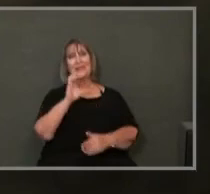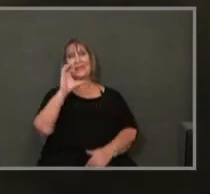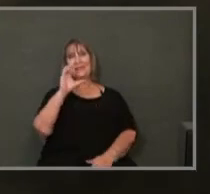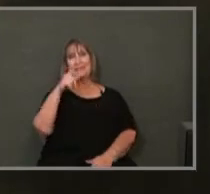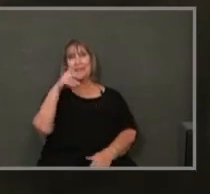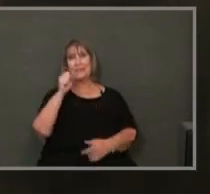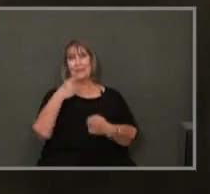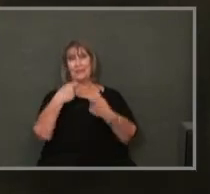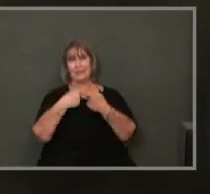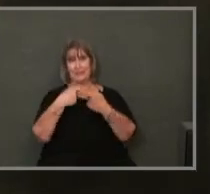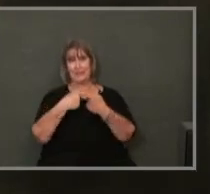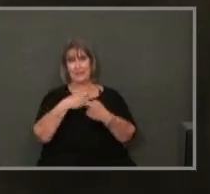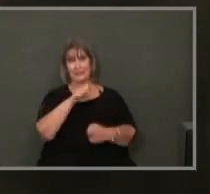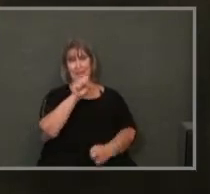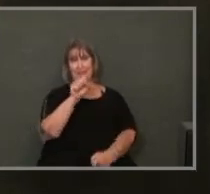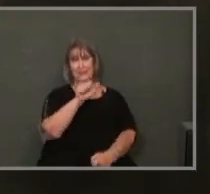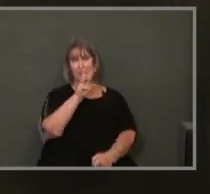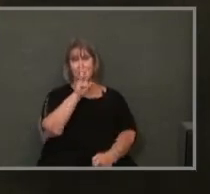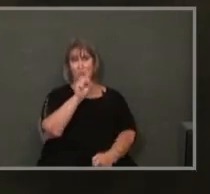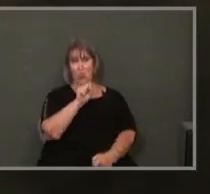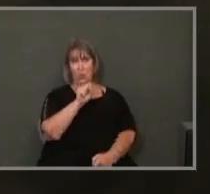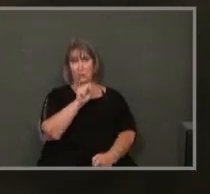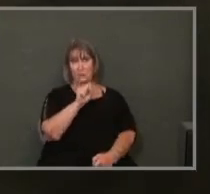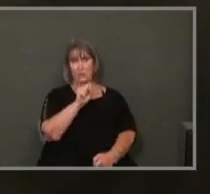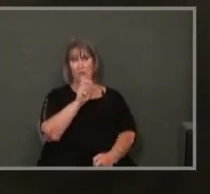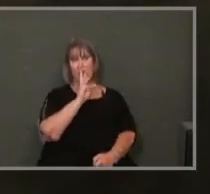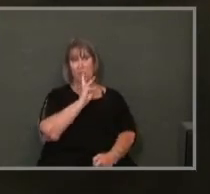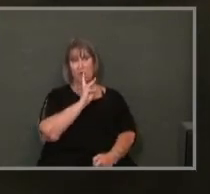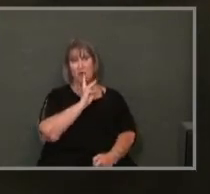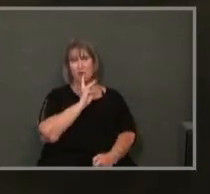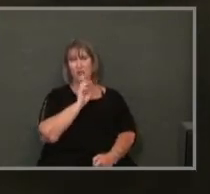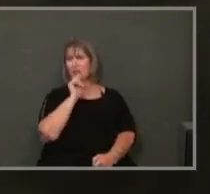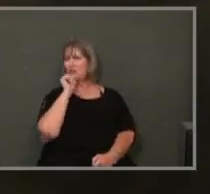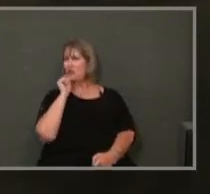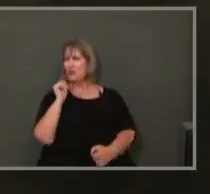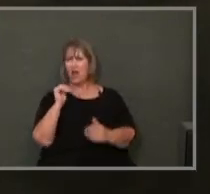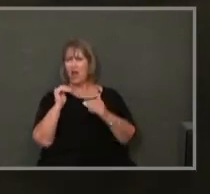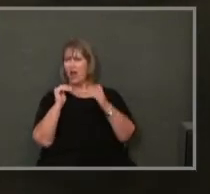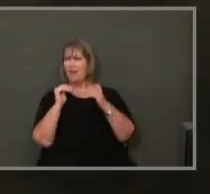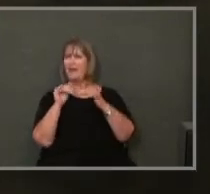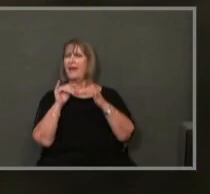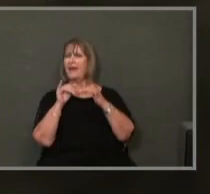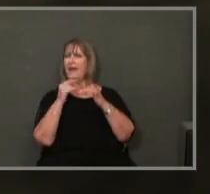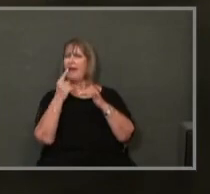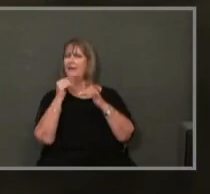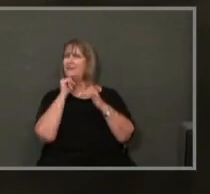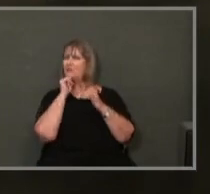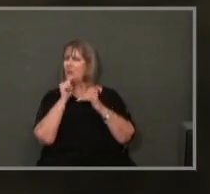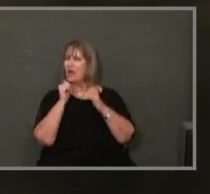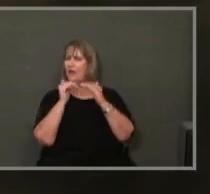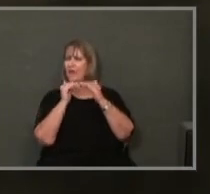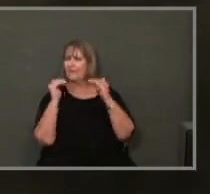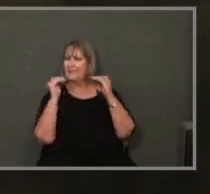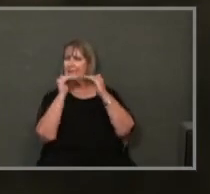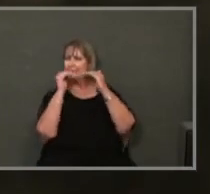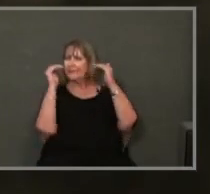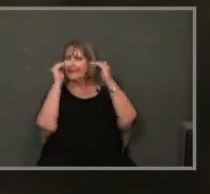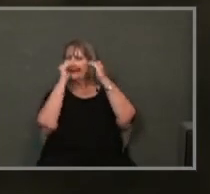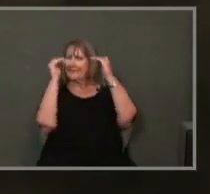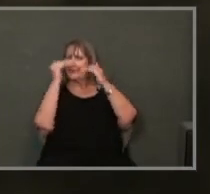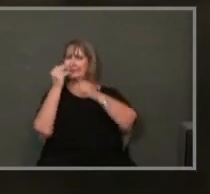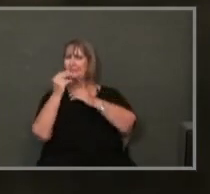CPS and SAW, I believe, do not have a tiered payment system. Has that ever been